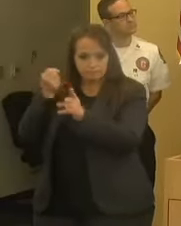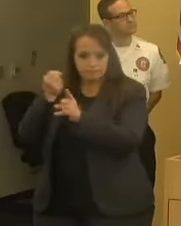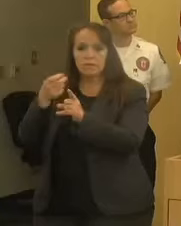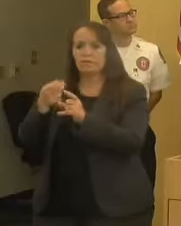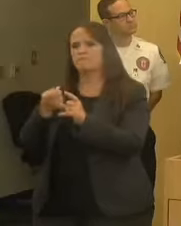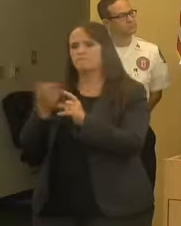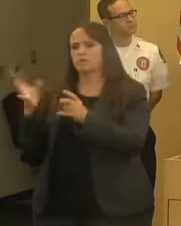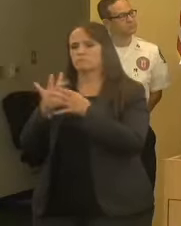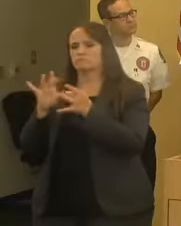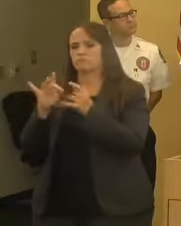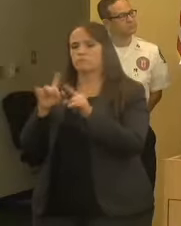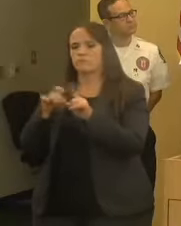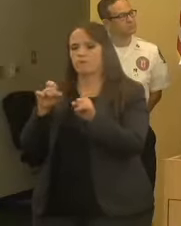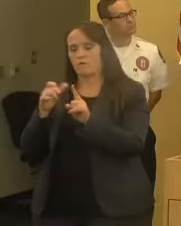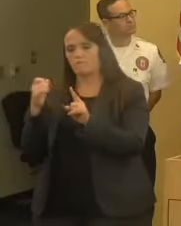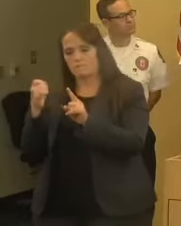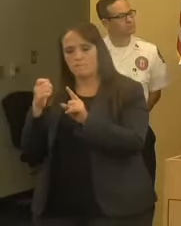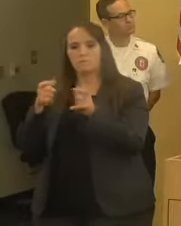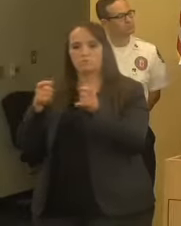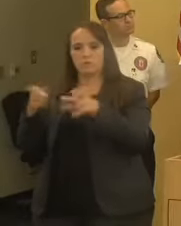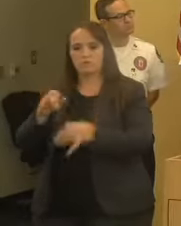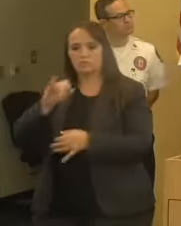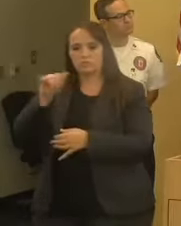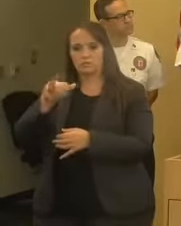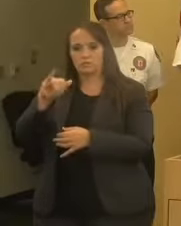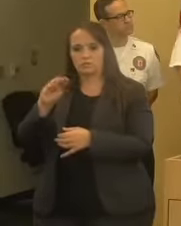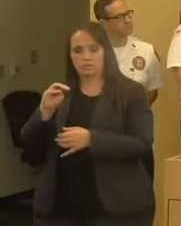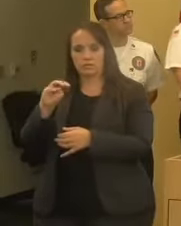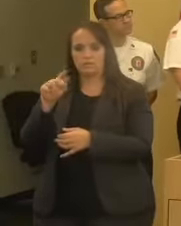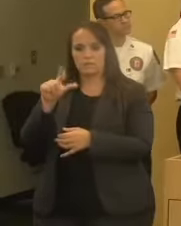County's Consolidated Dispatch Director, Jim Lake.